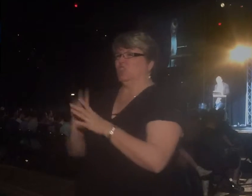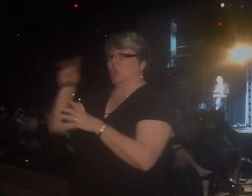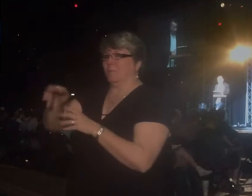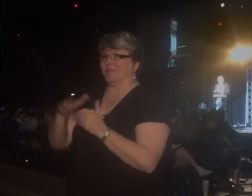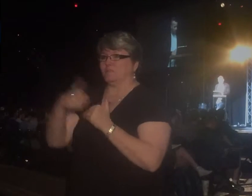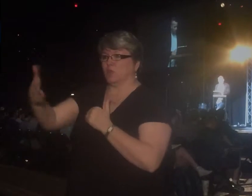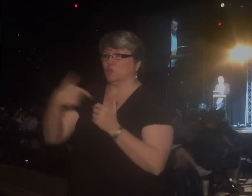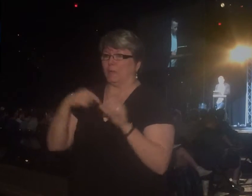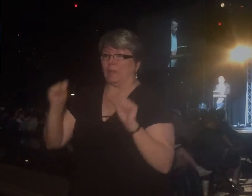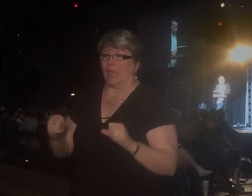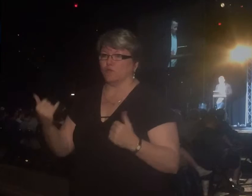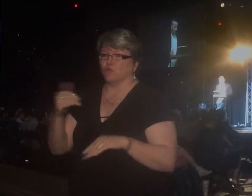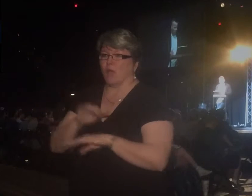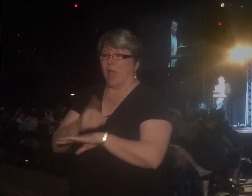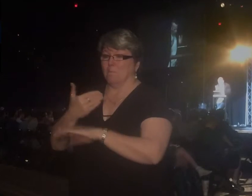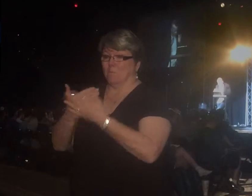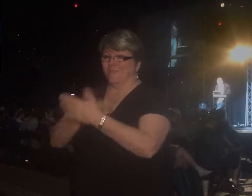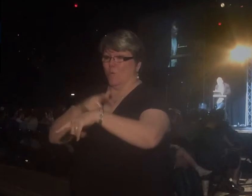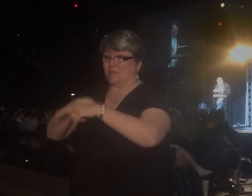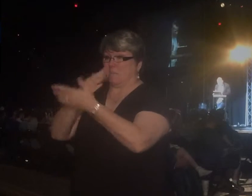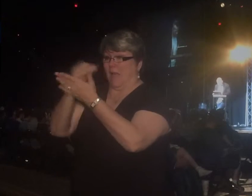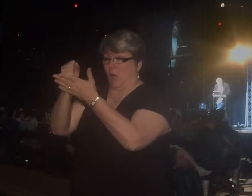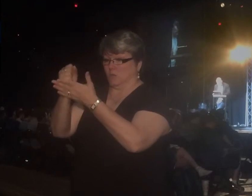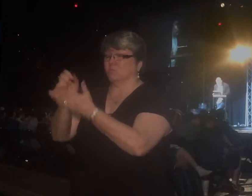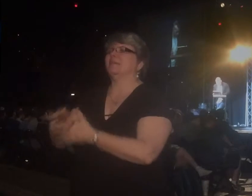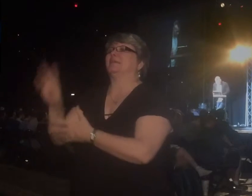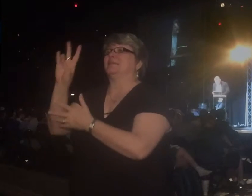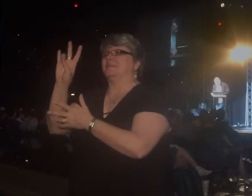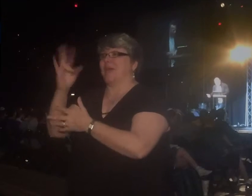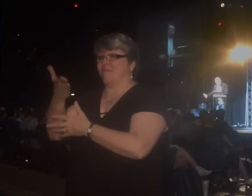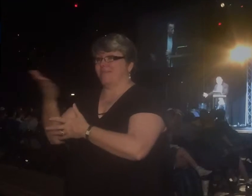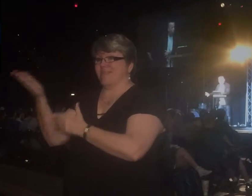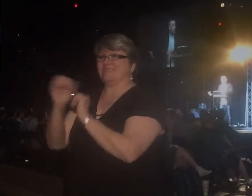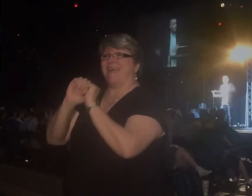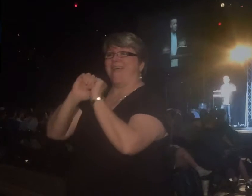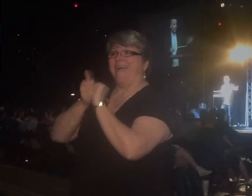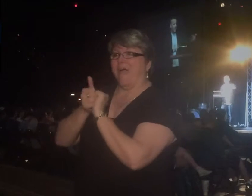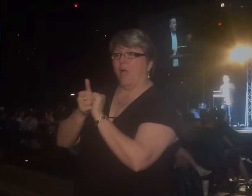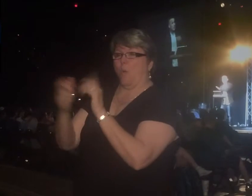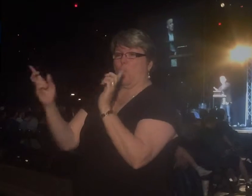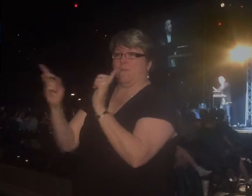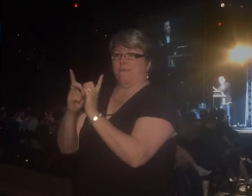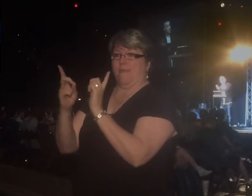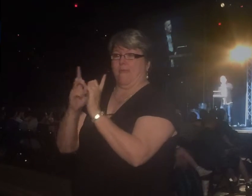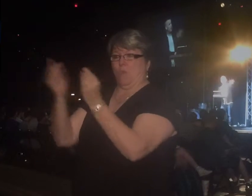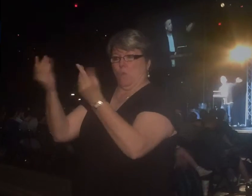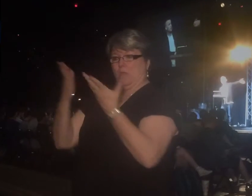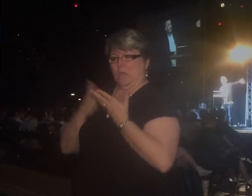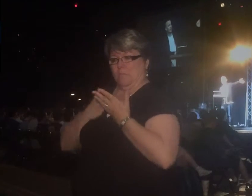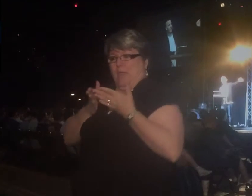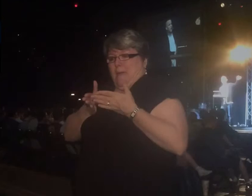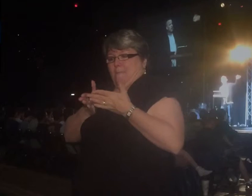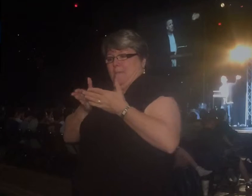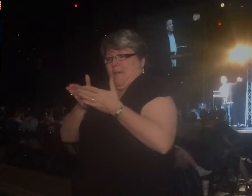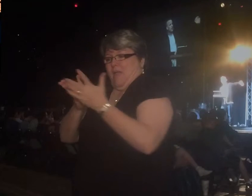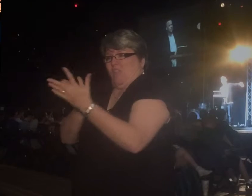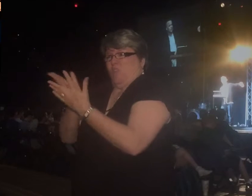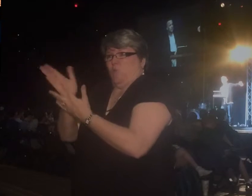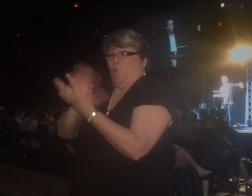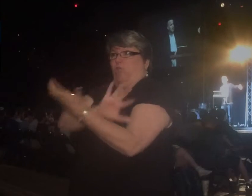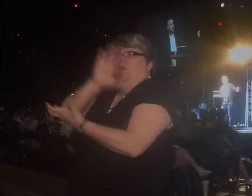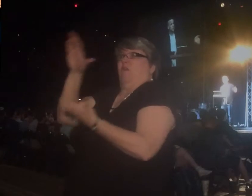in as far as we can get before the clock runs out. But 7 things of how I should date that will give me a pathway through the